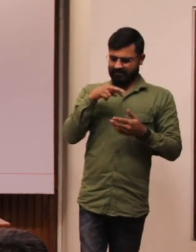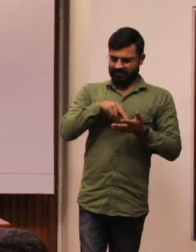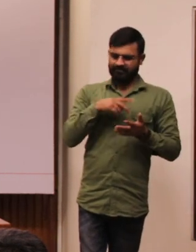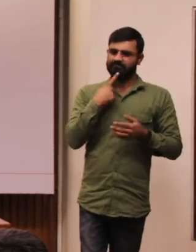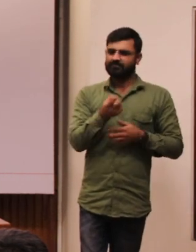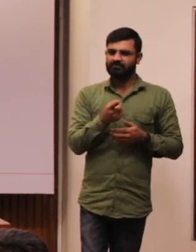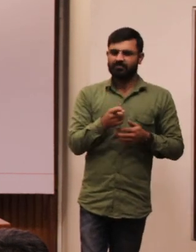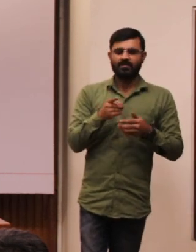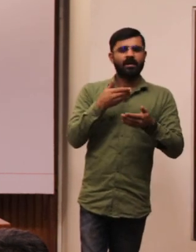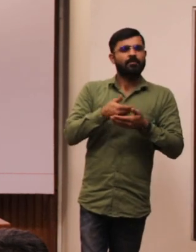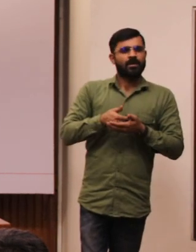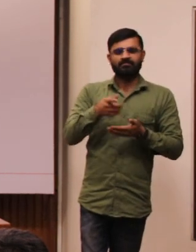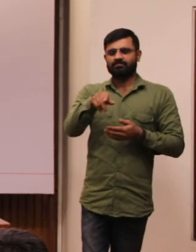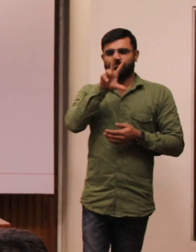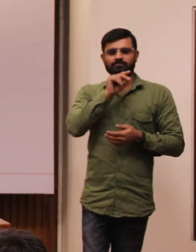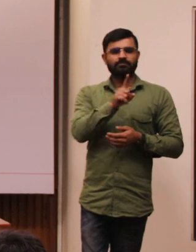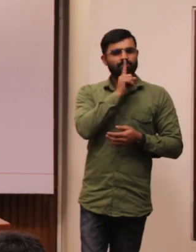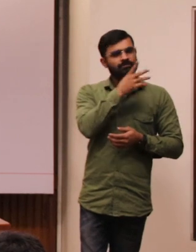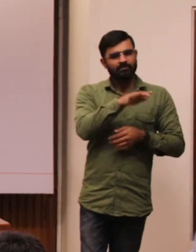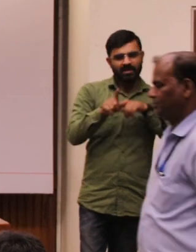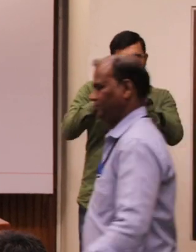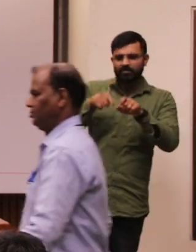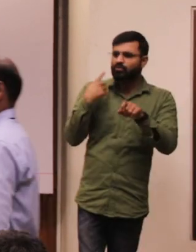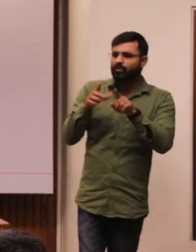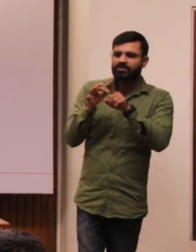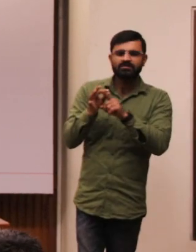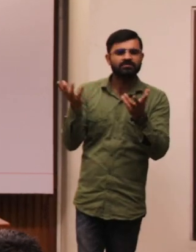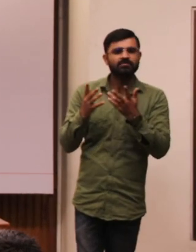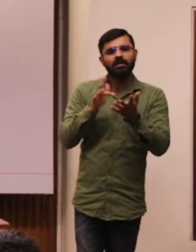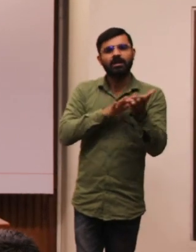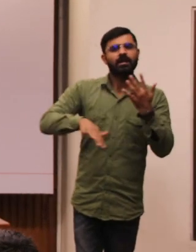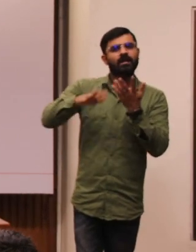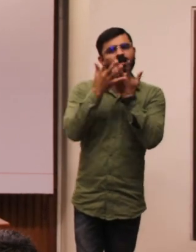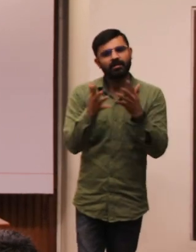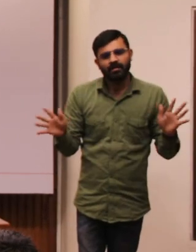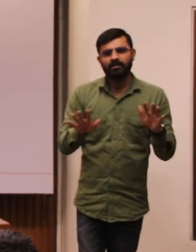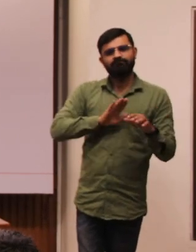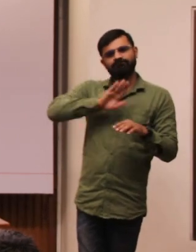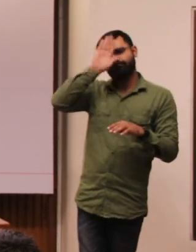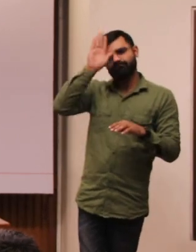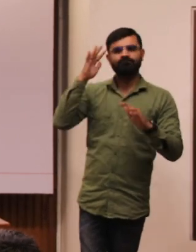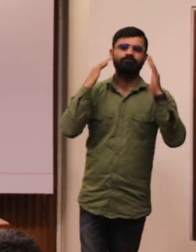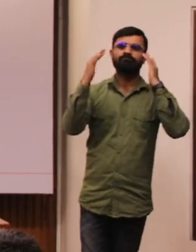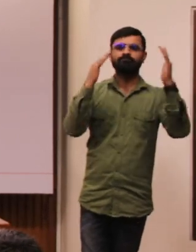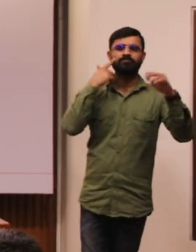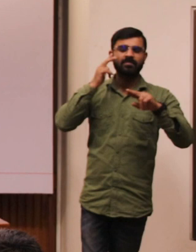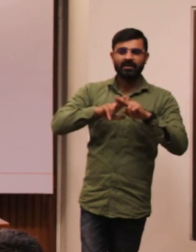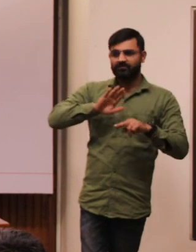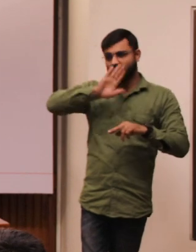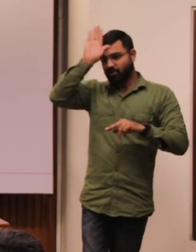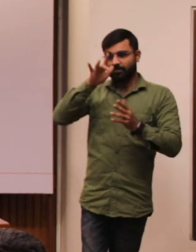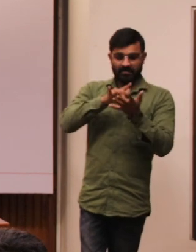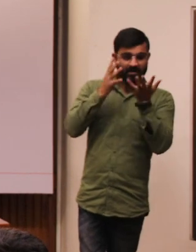up and said, Baba, please shut up. Why people in bundle? Everywhere. They are kings of the forest. If kings will